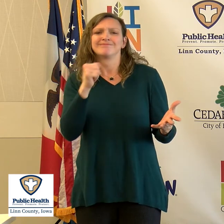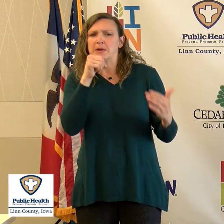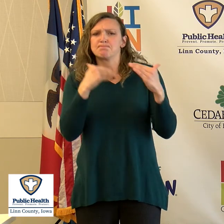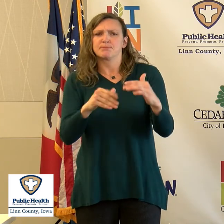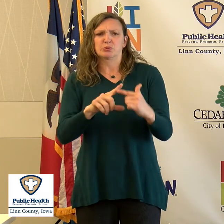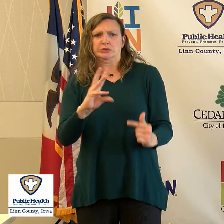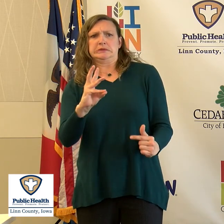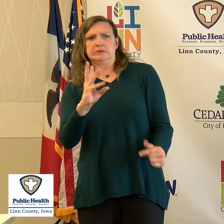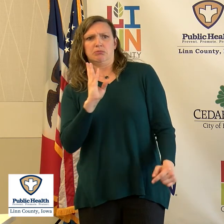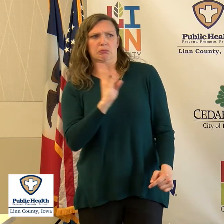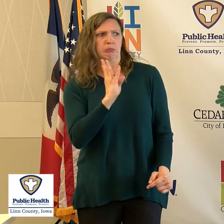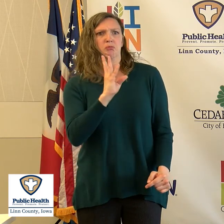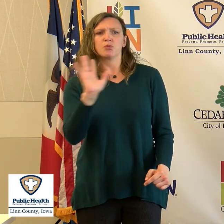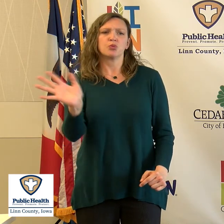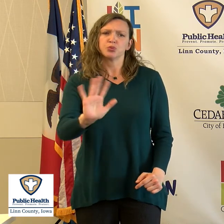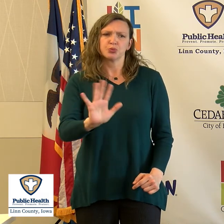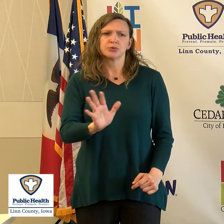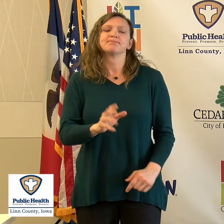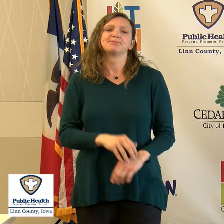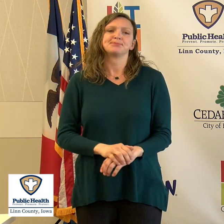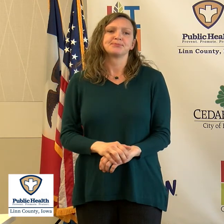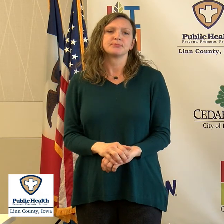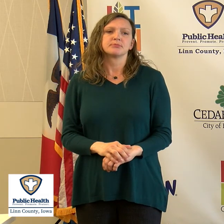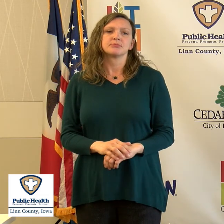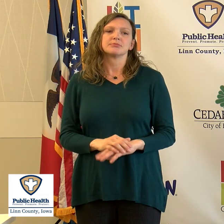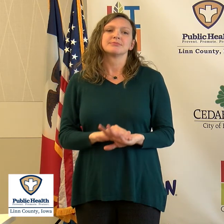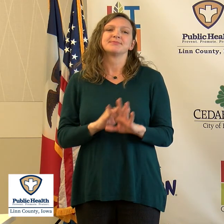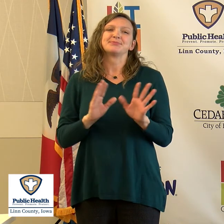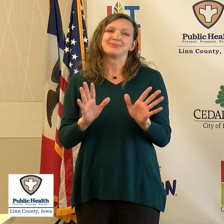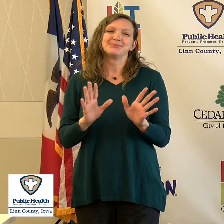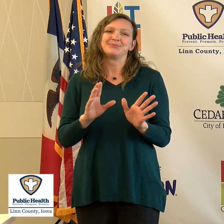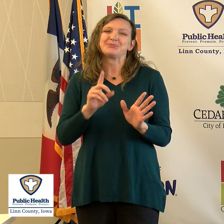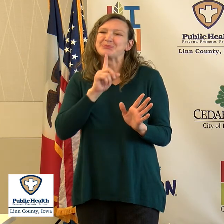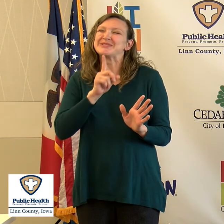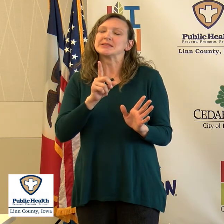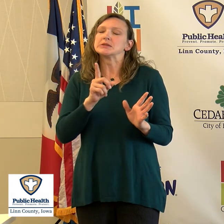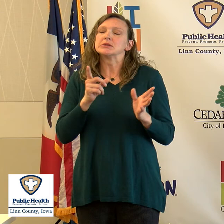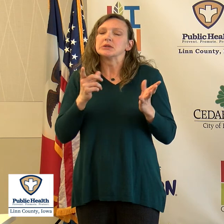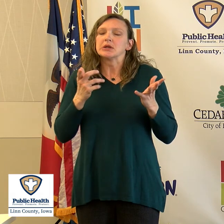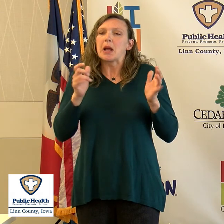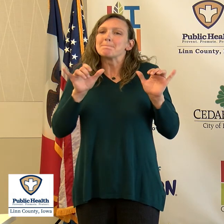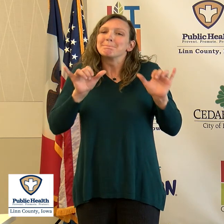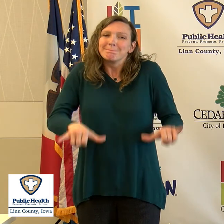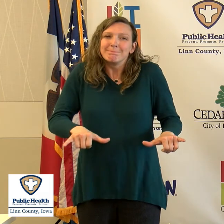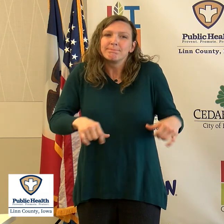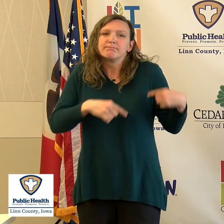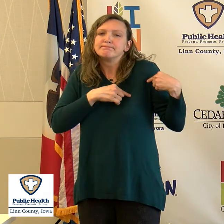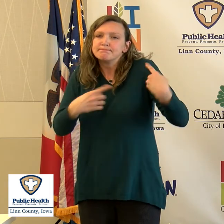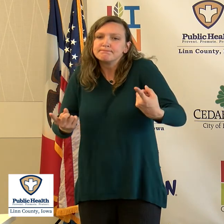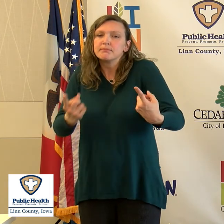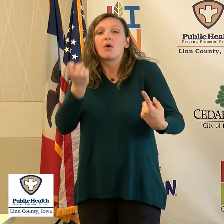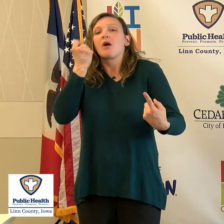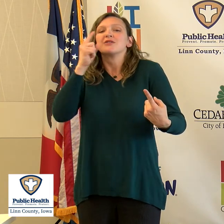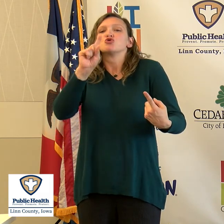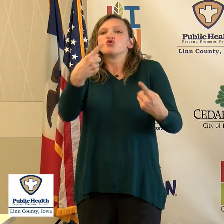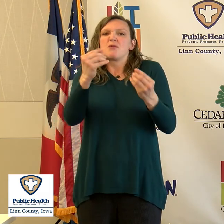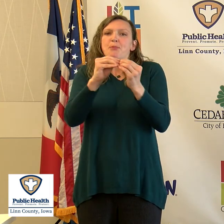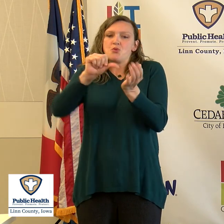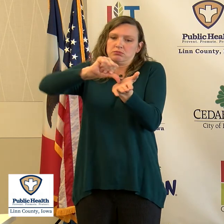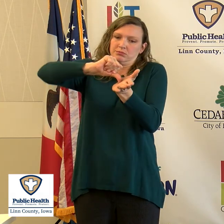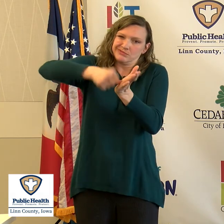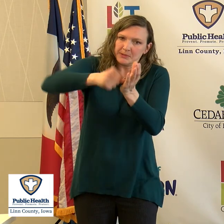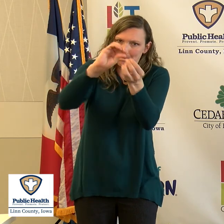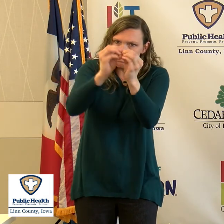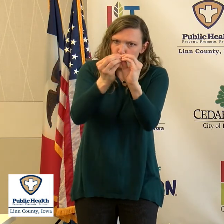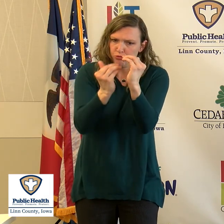we've been saying. It's just putting a little bit more enforcement on that piece of don't be with your neighbors, don't be with other